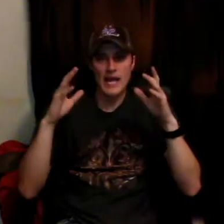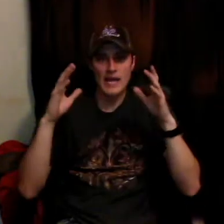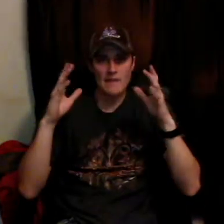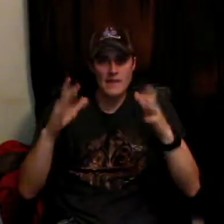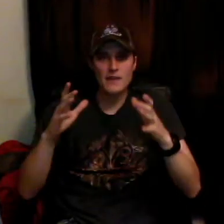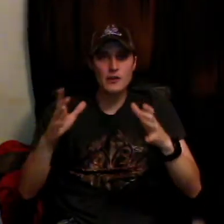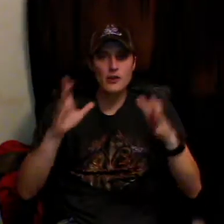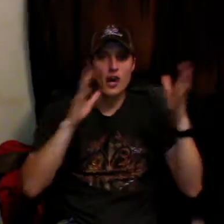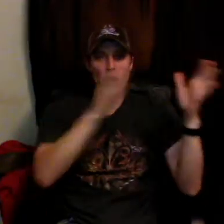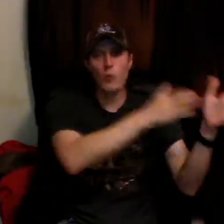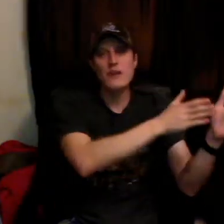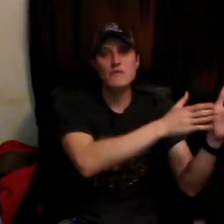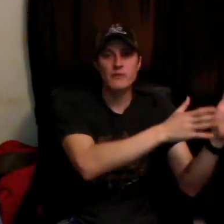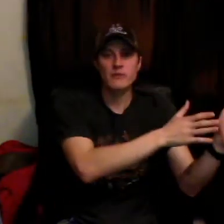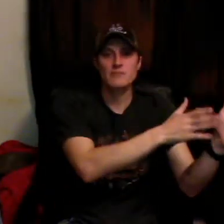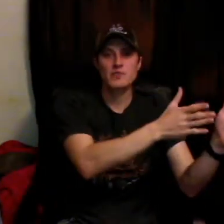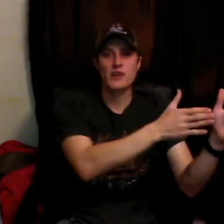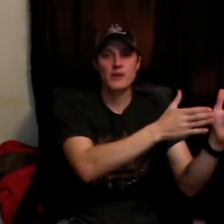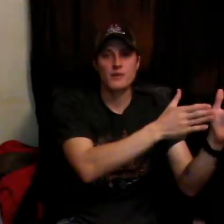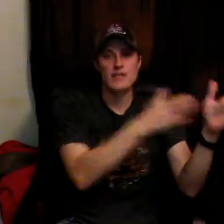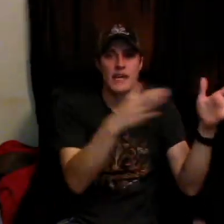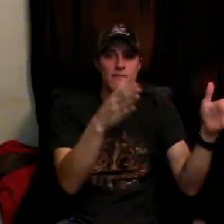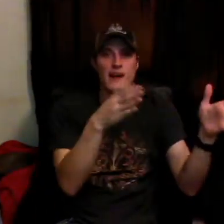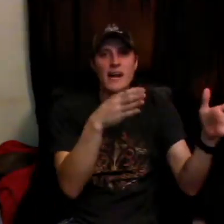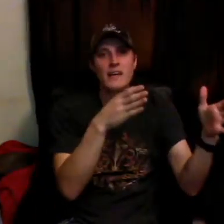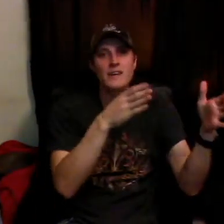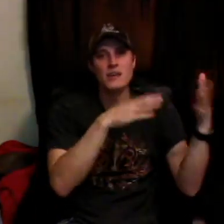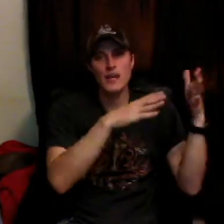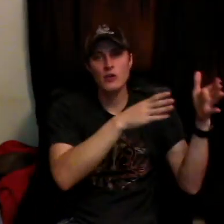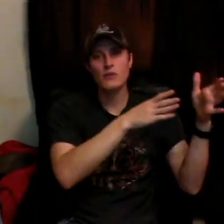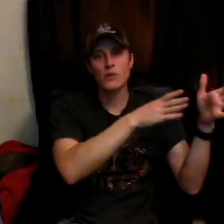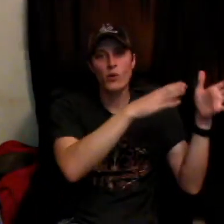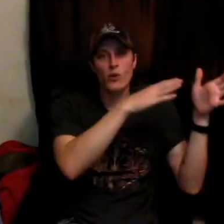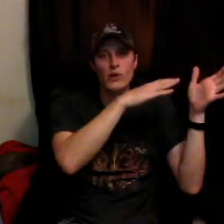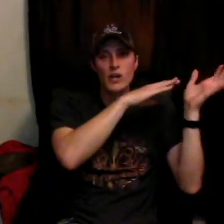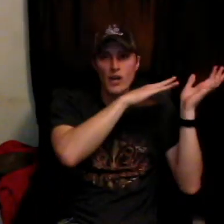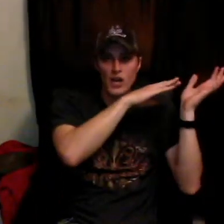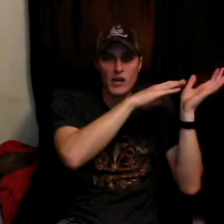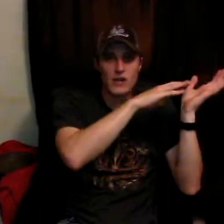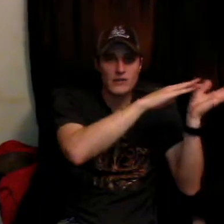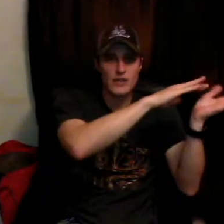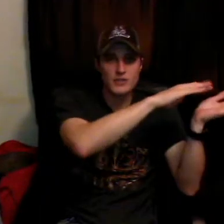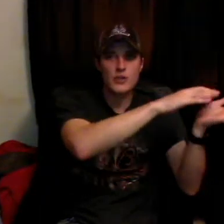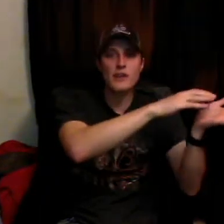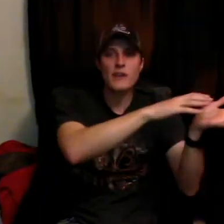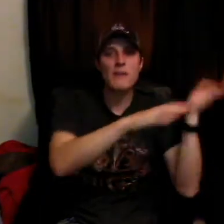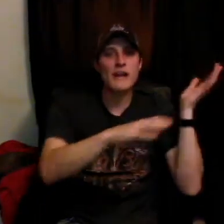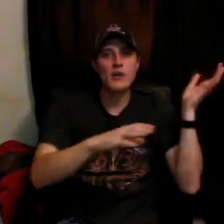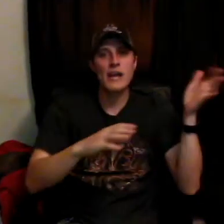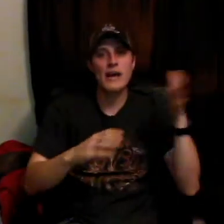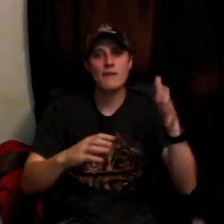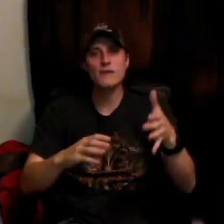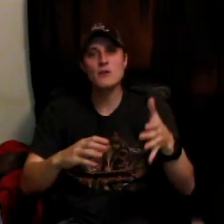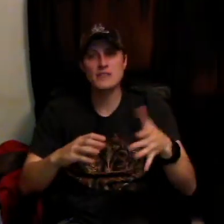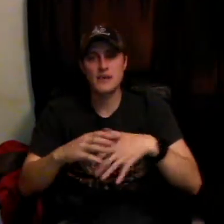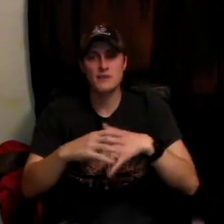and then look away from them trails and look for a trail that might only have a few steps,